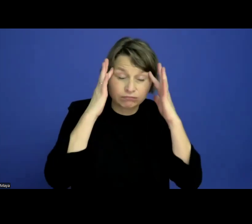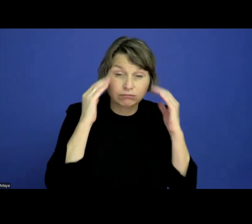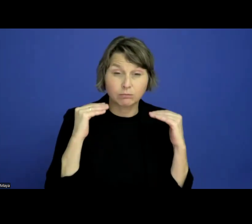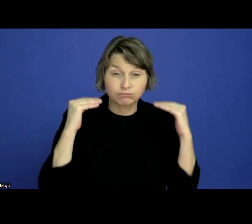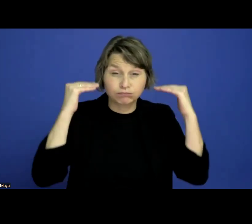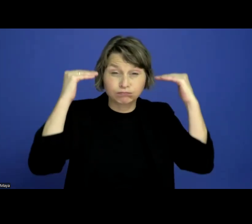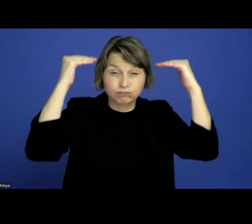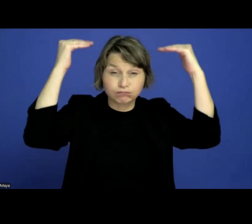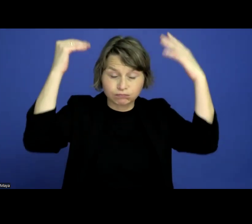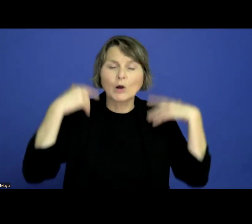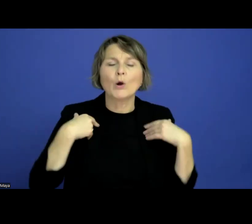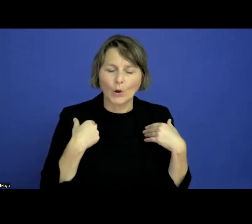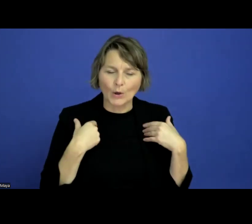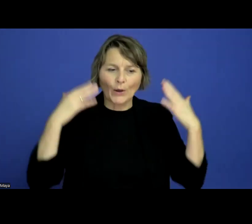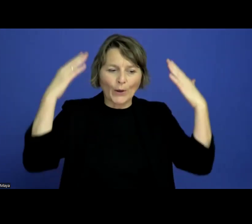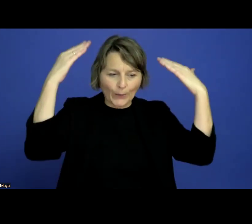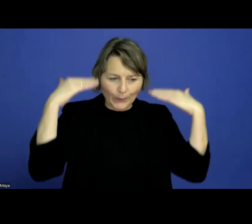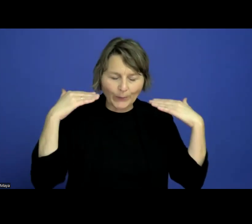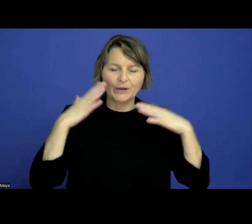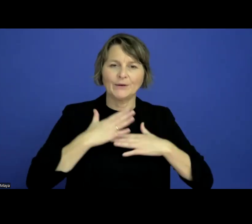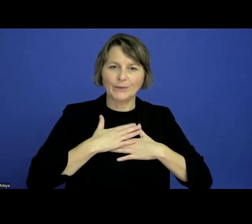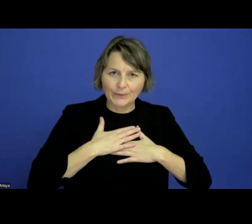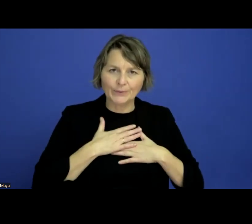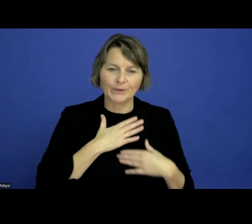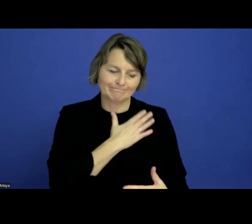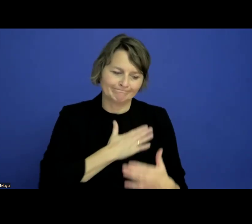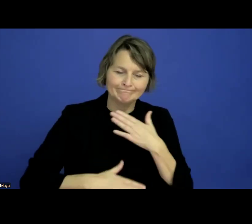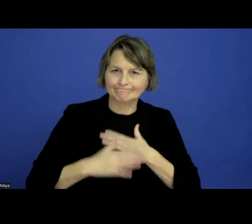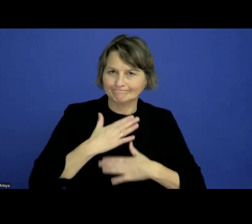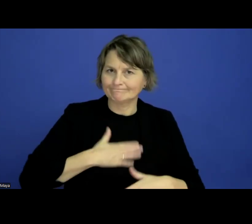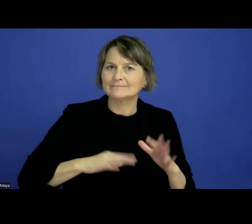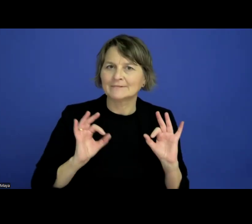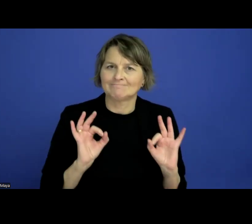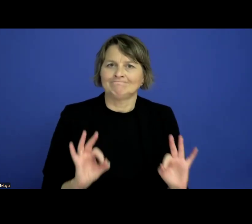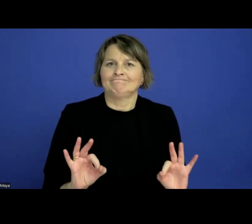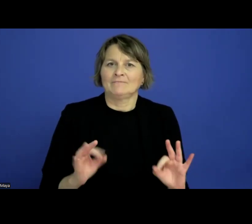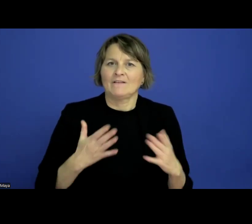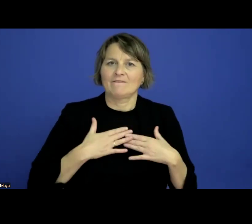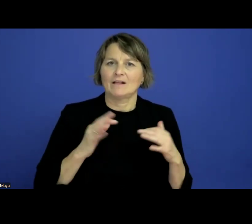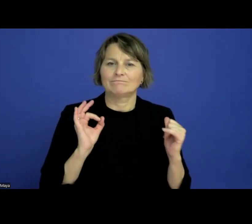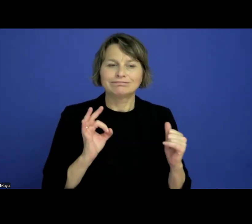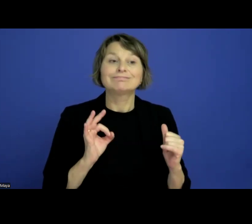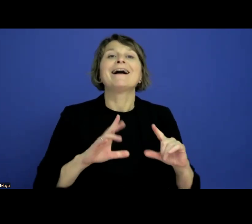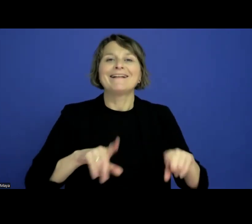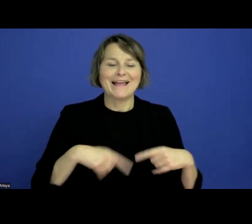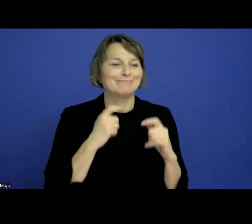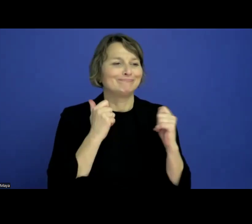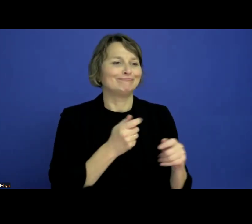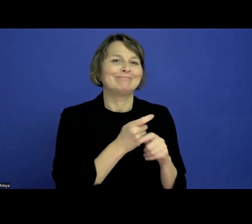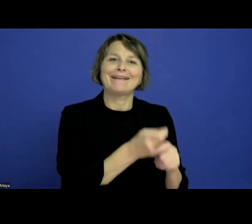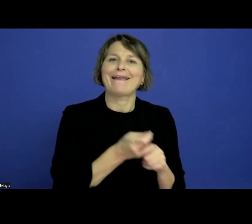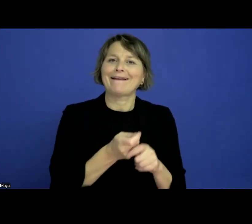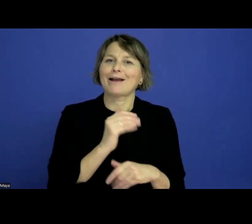is very important, that they also take care of themselves in order to better take care of the others. So I would say